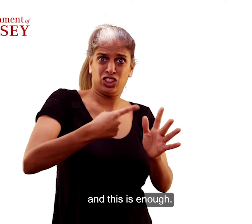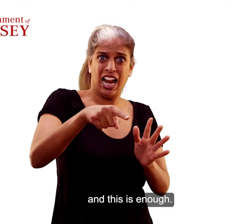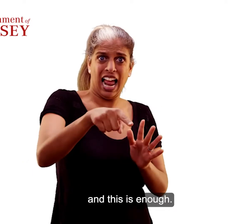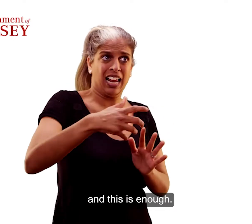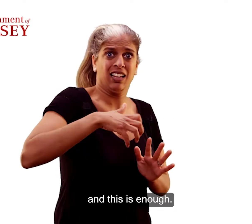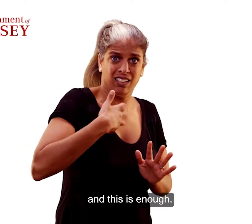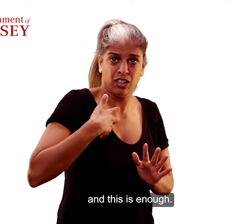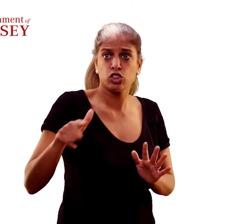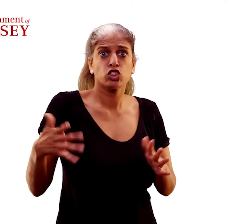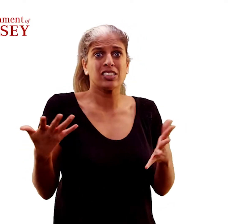is enough.